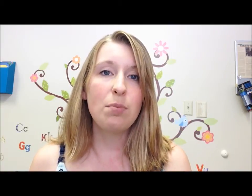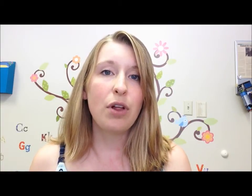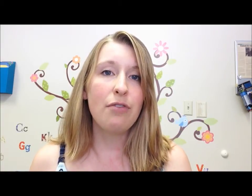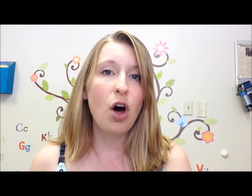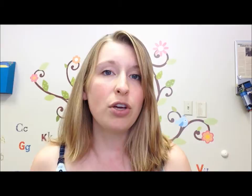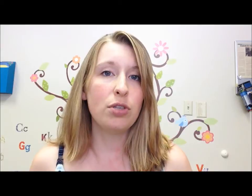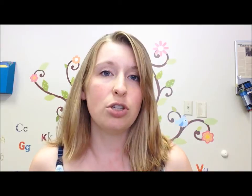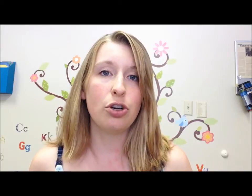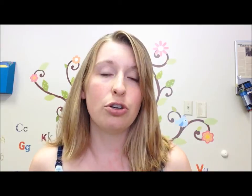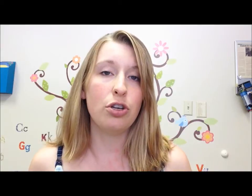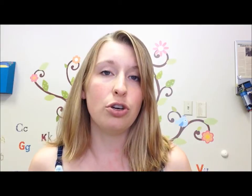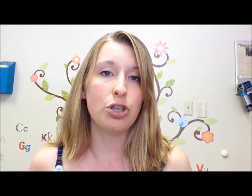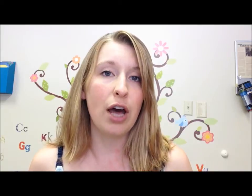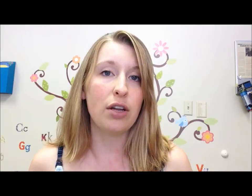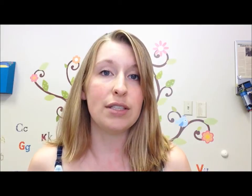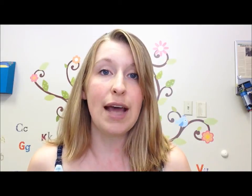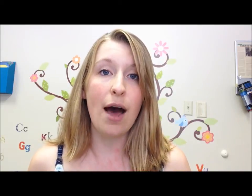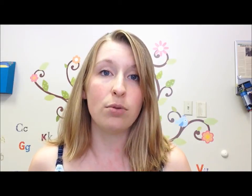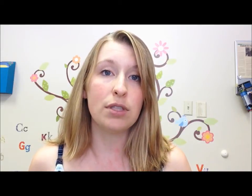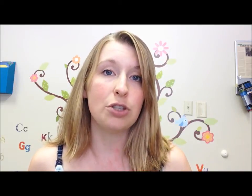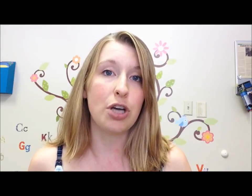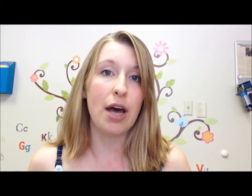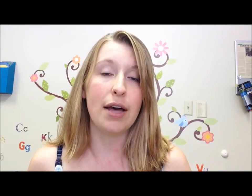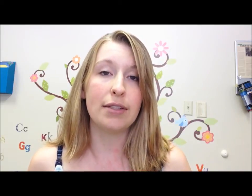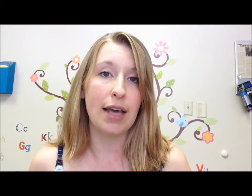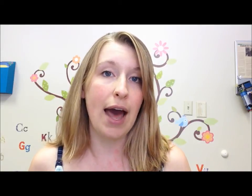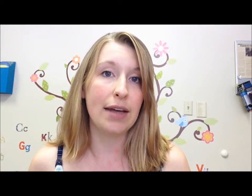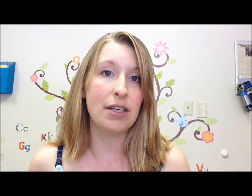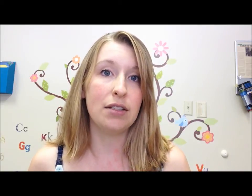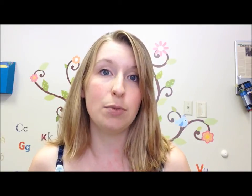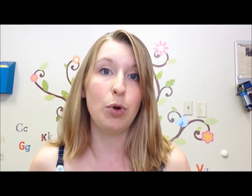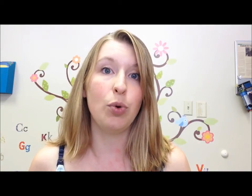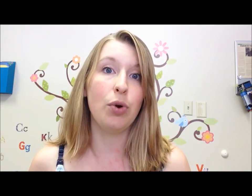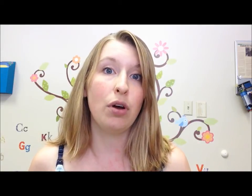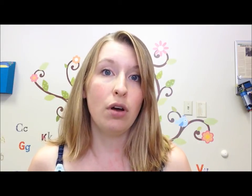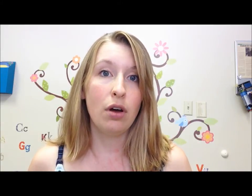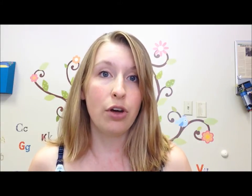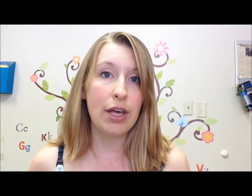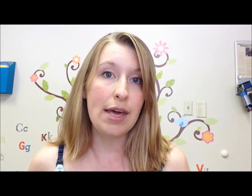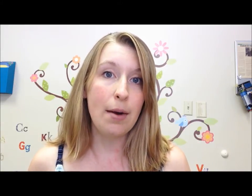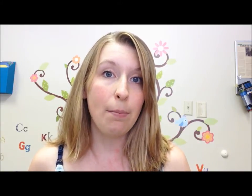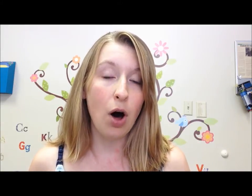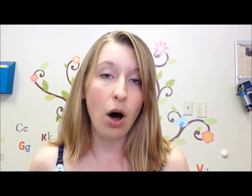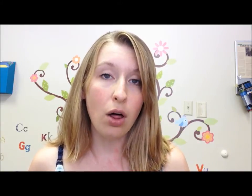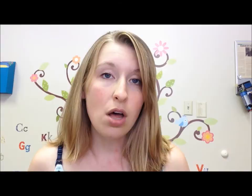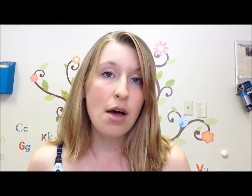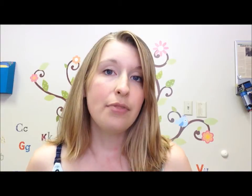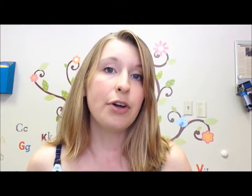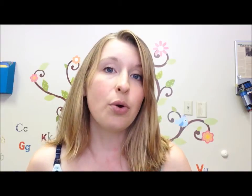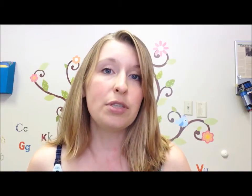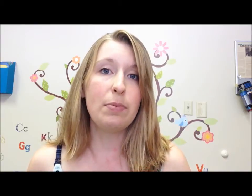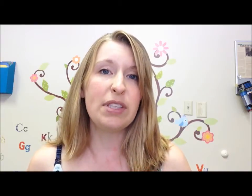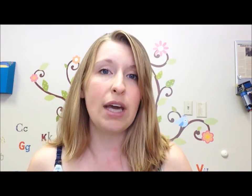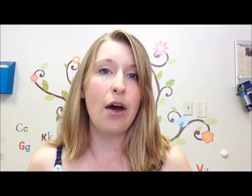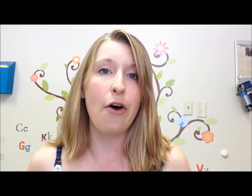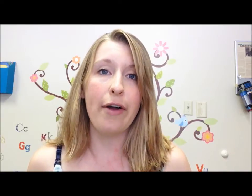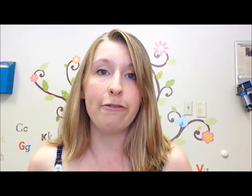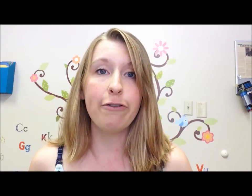if all you teach your child is nouns such as cat, spoon, cookie, ball, they're going to be missing out on